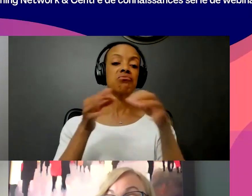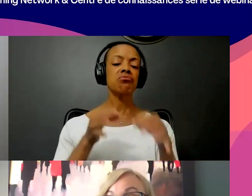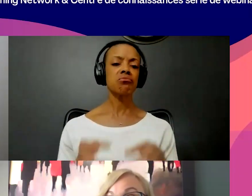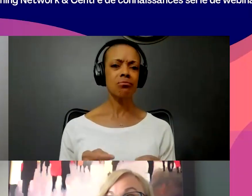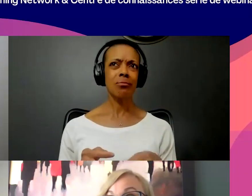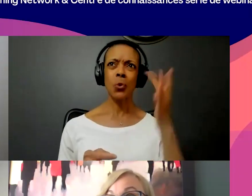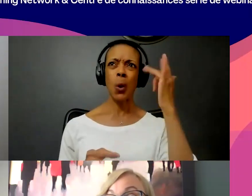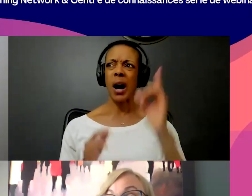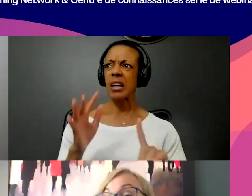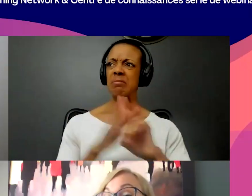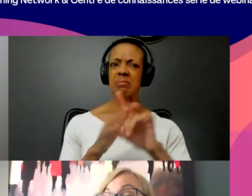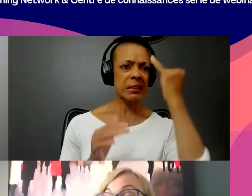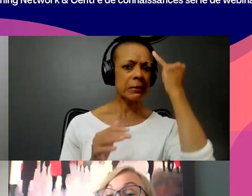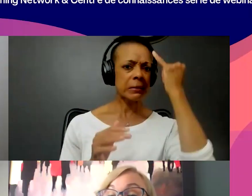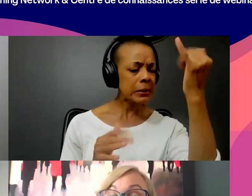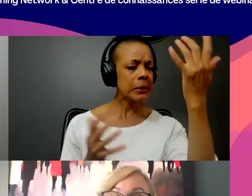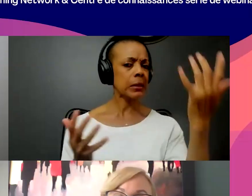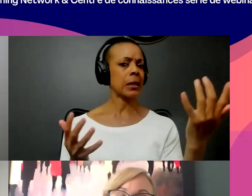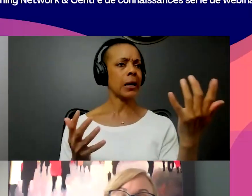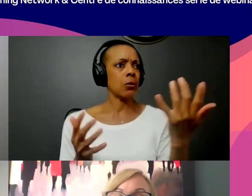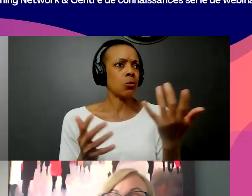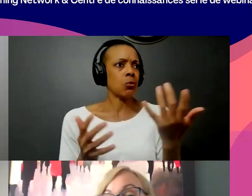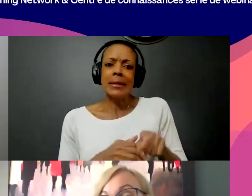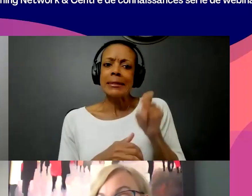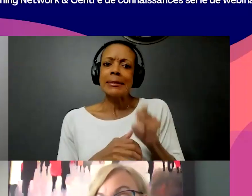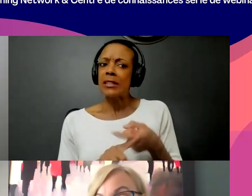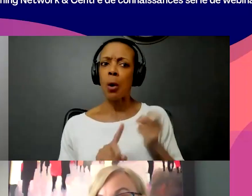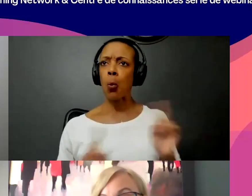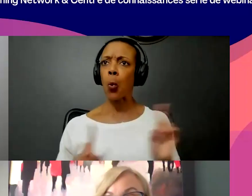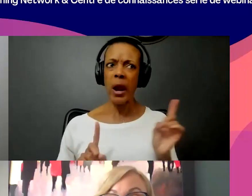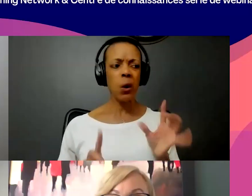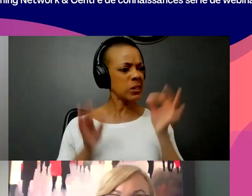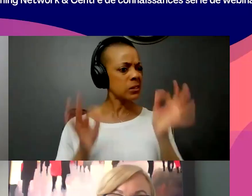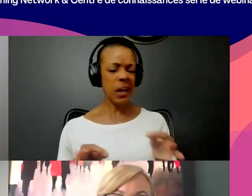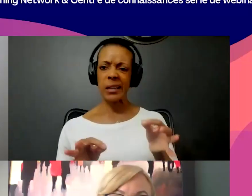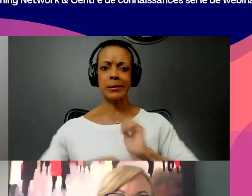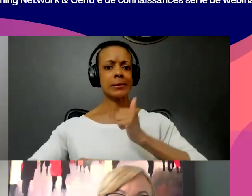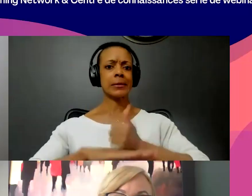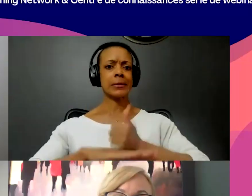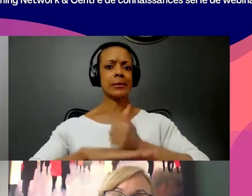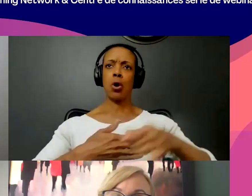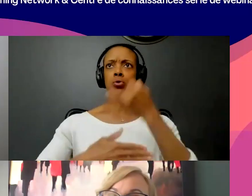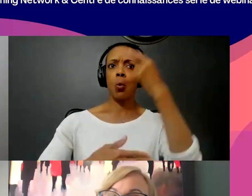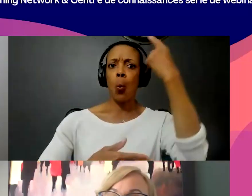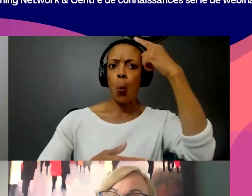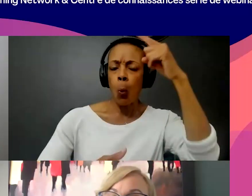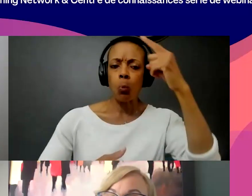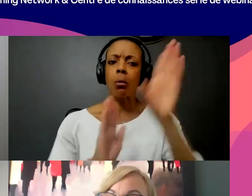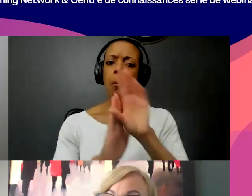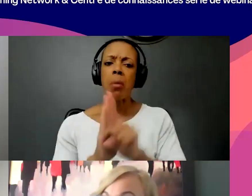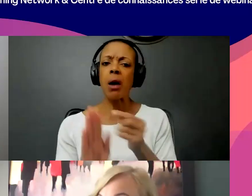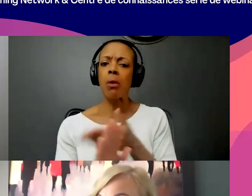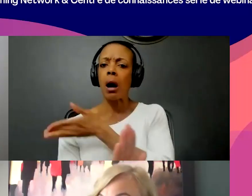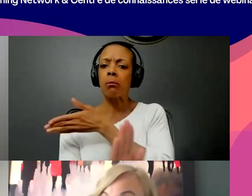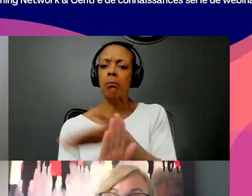the idea, or what were the underlying needs that we saw for this type of project.